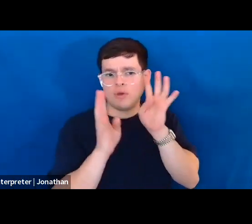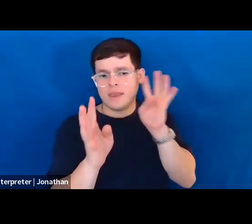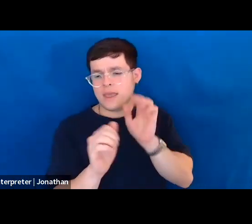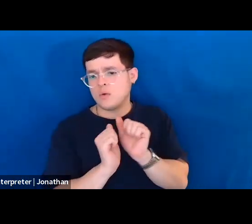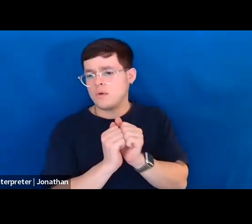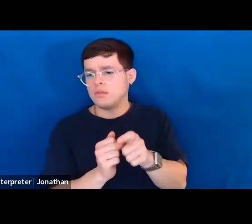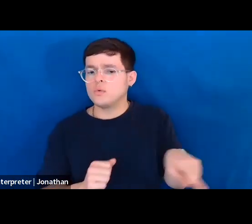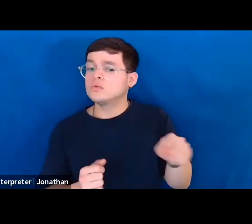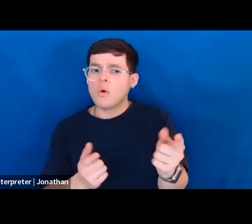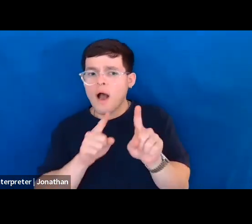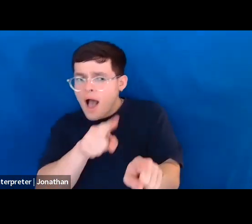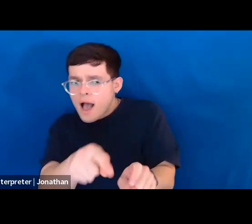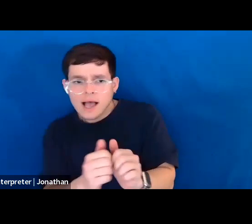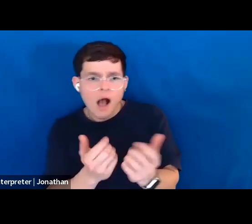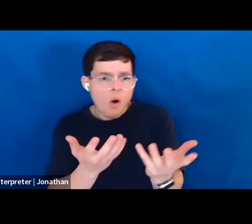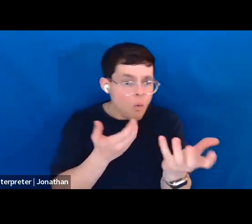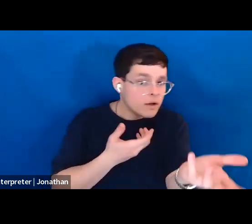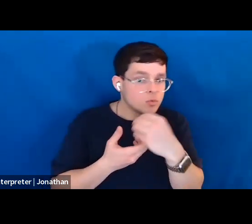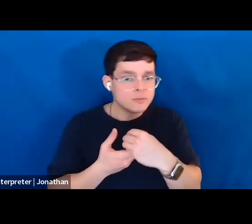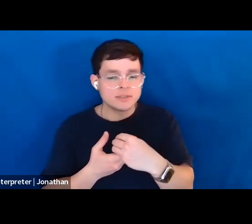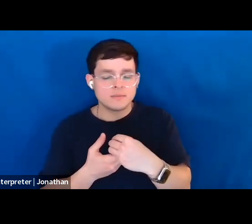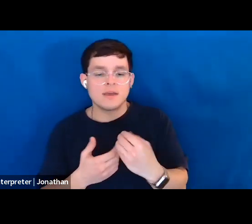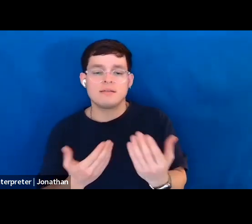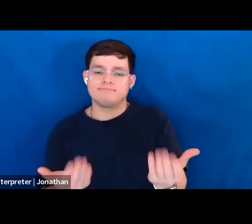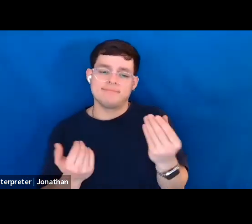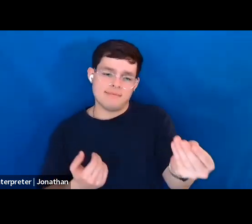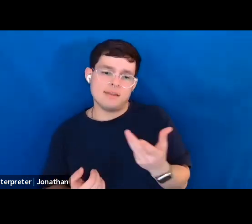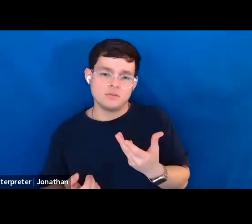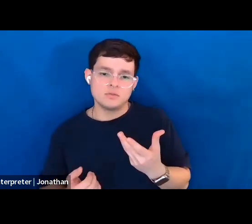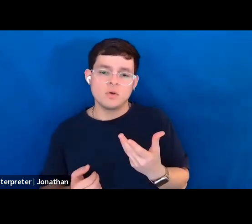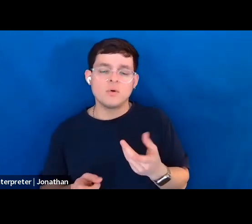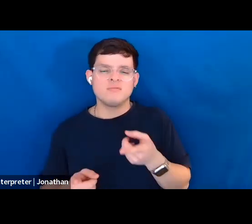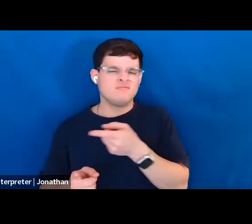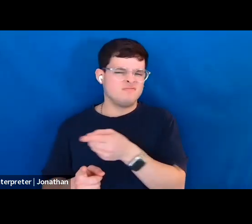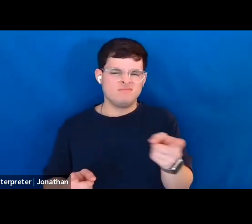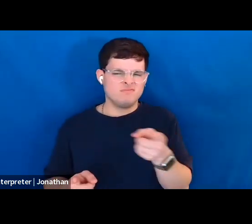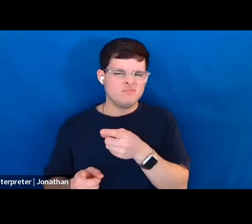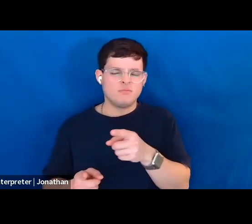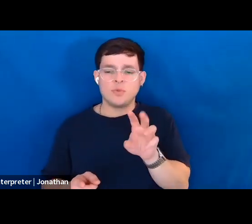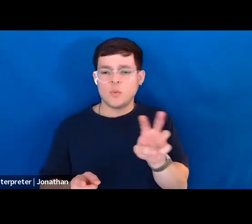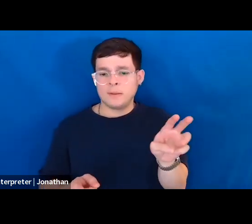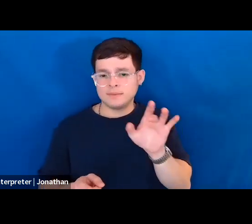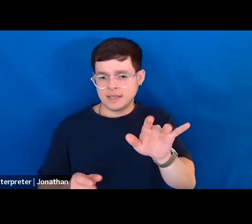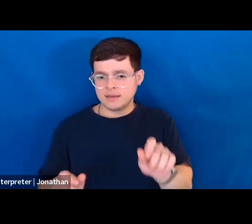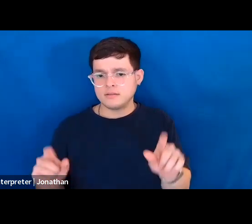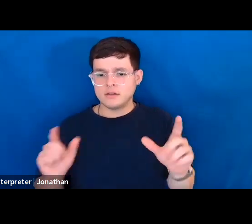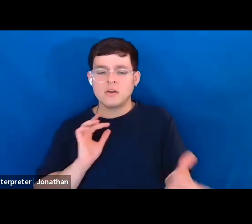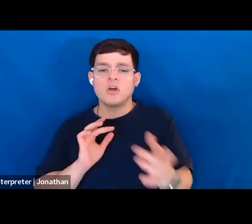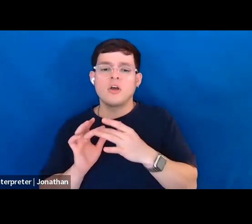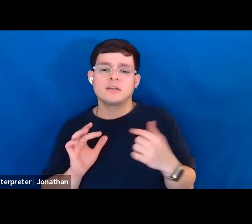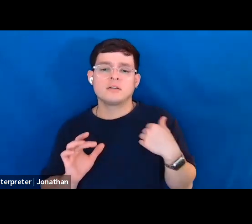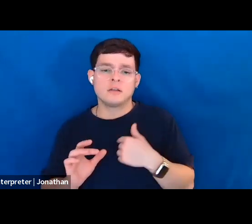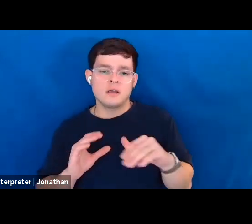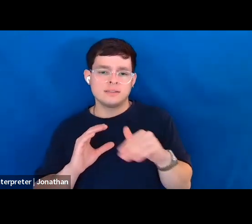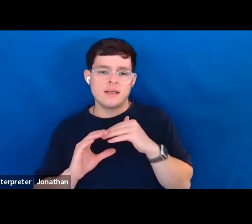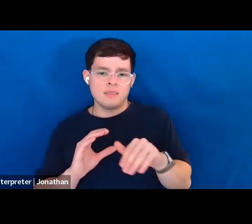participate? Please let us know by visiting informalscience.org and contacting us at